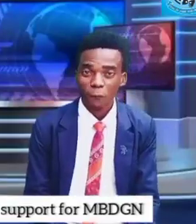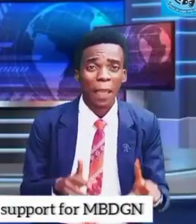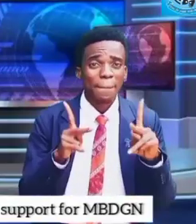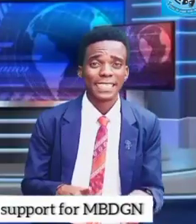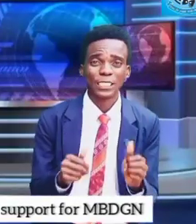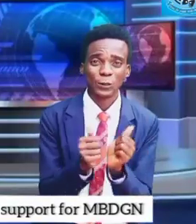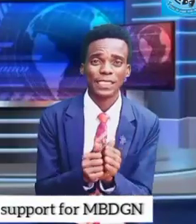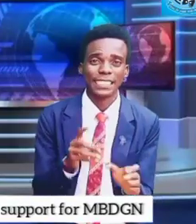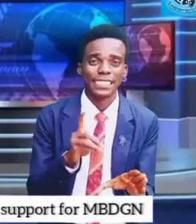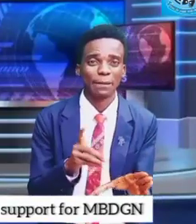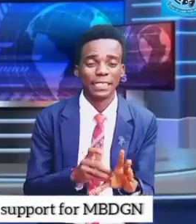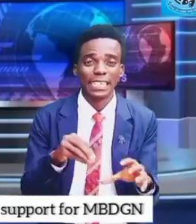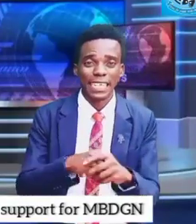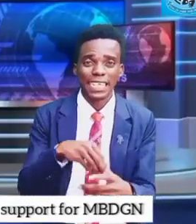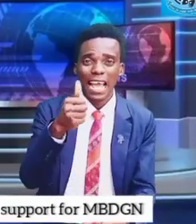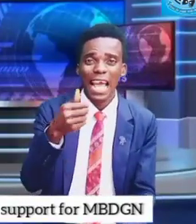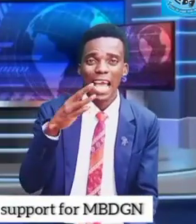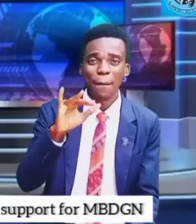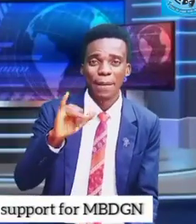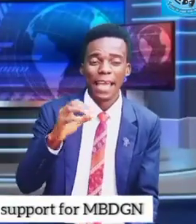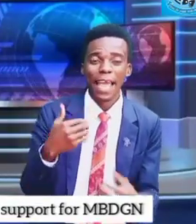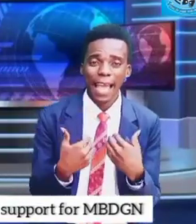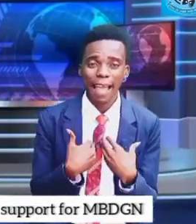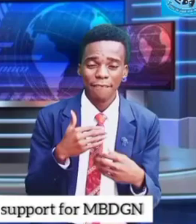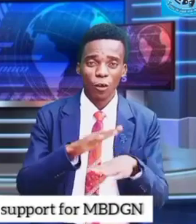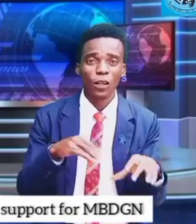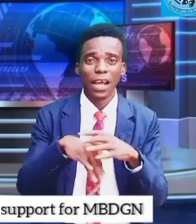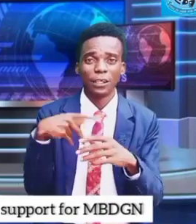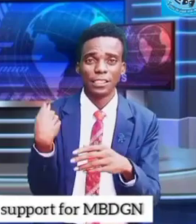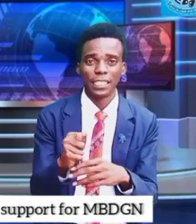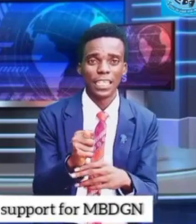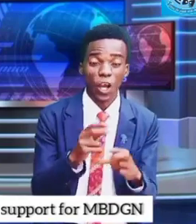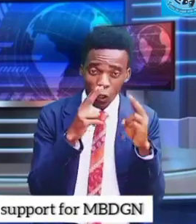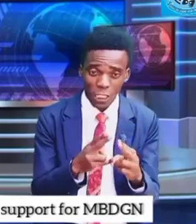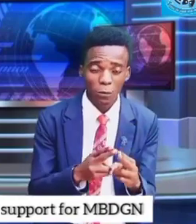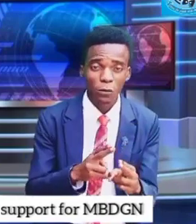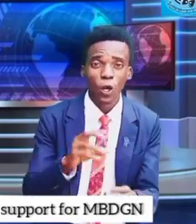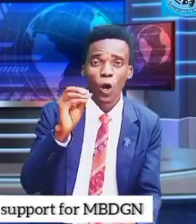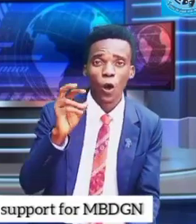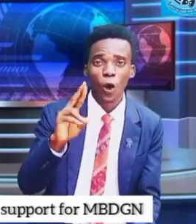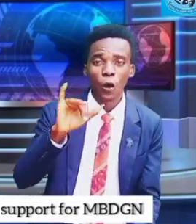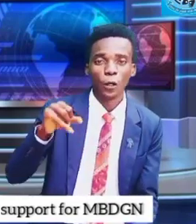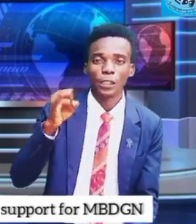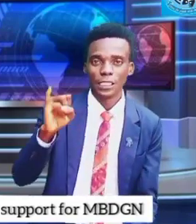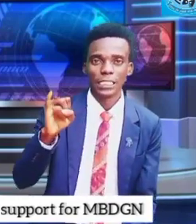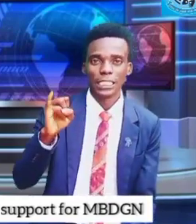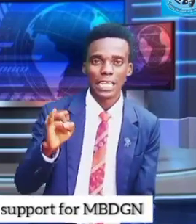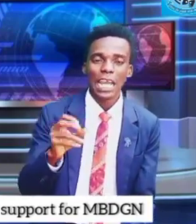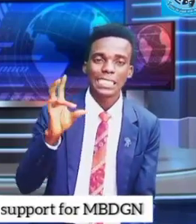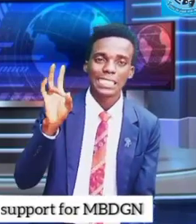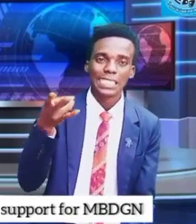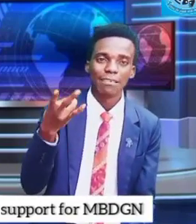Persons with disability in Abia State have called out the Right Honorable Chinedu Oji, led 7th